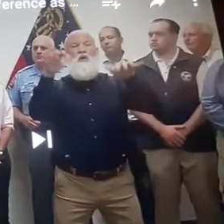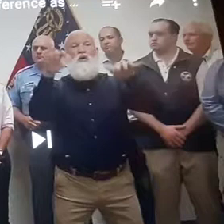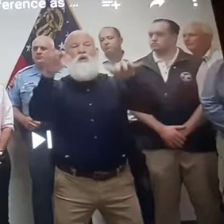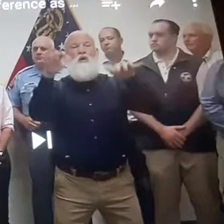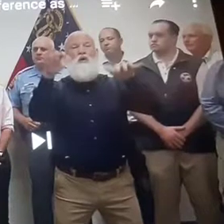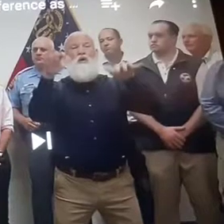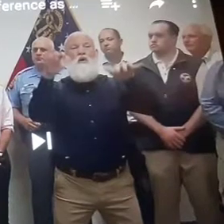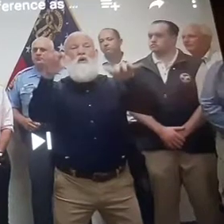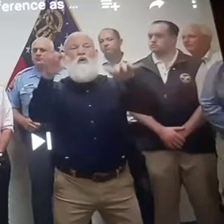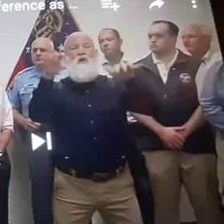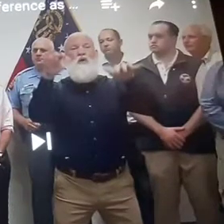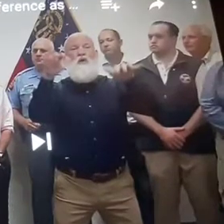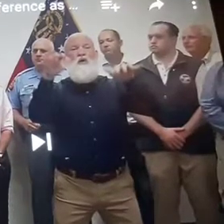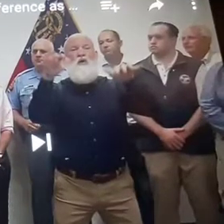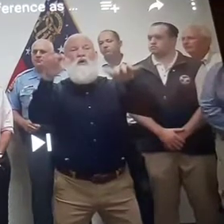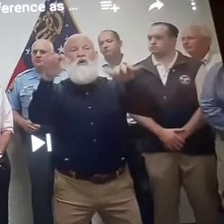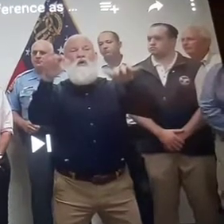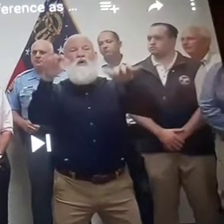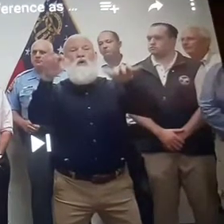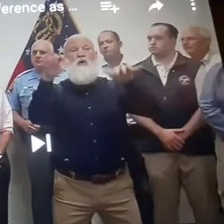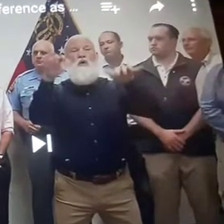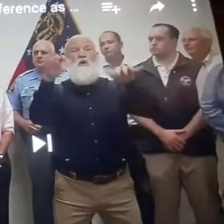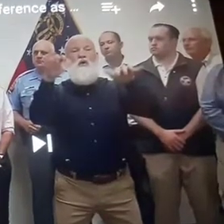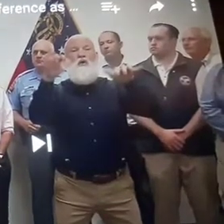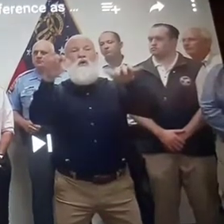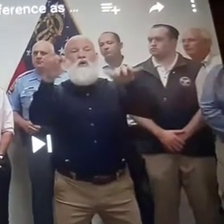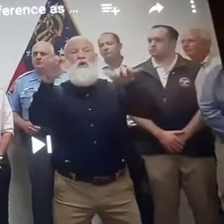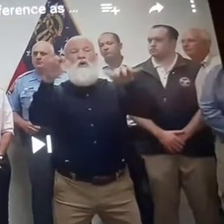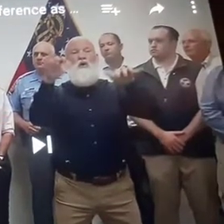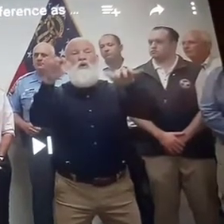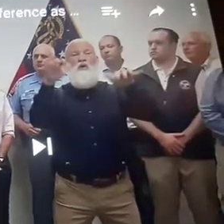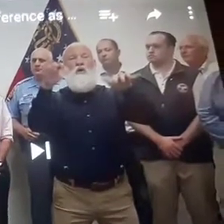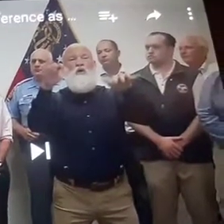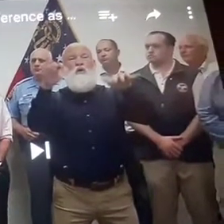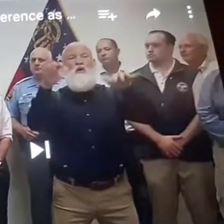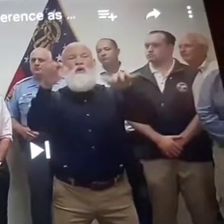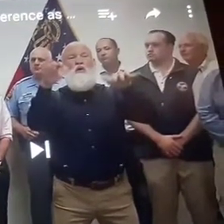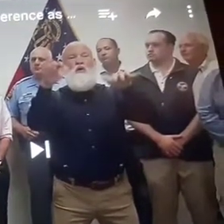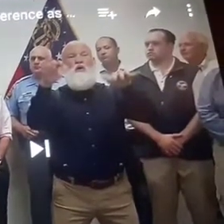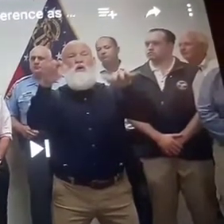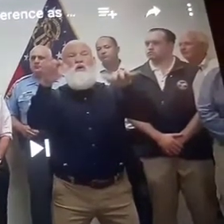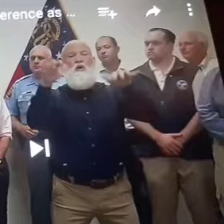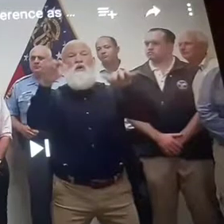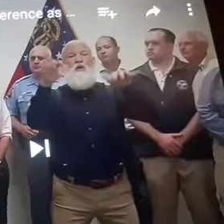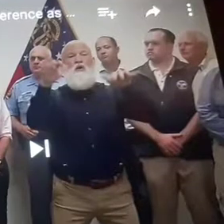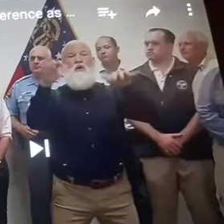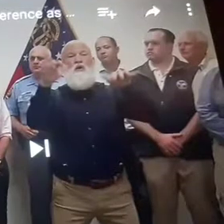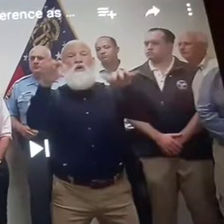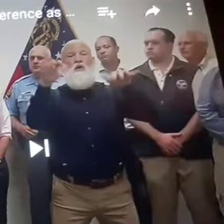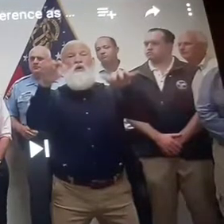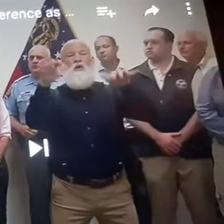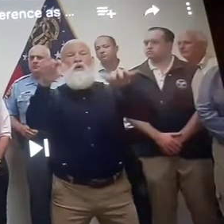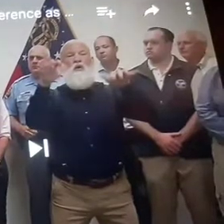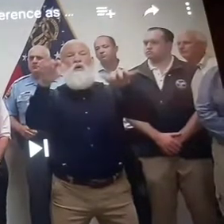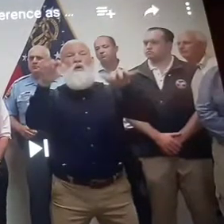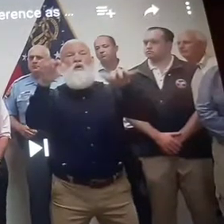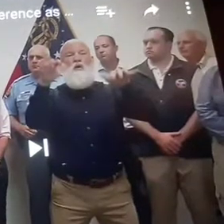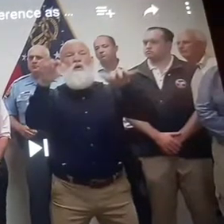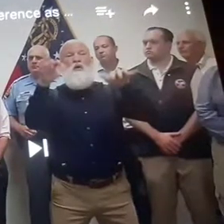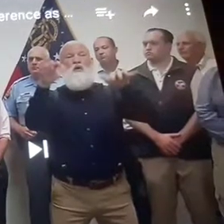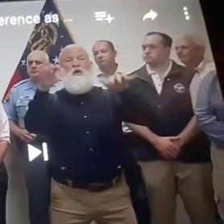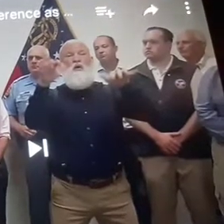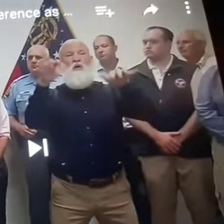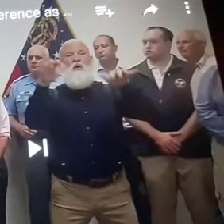press conference, all of us that are in control of all of you sheep, we're executing